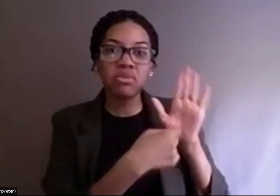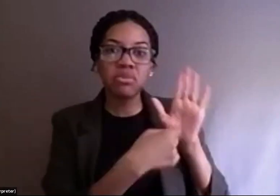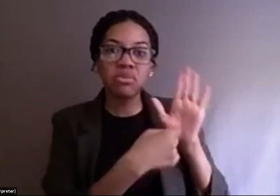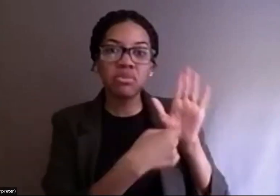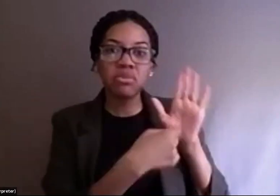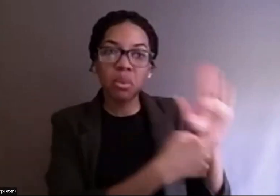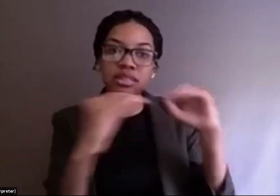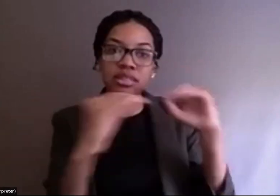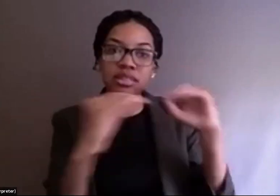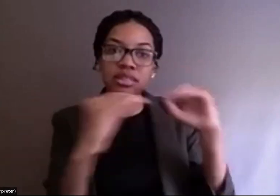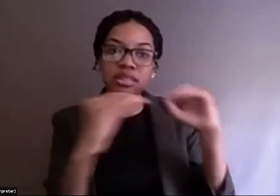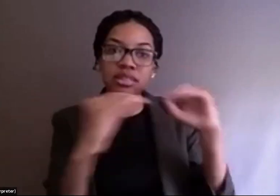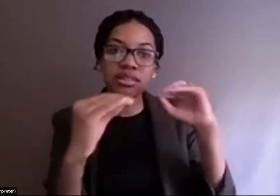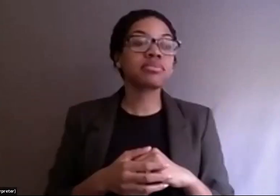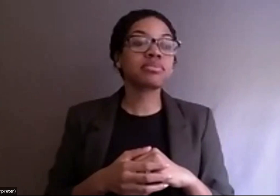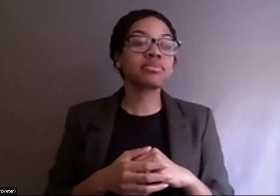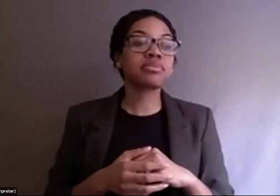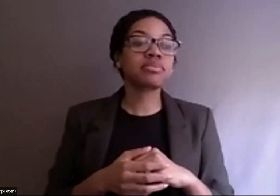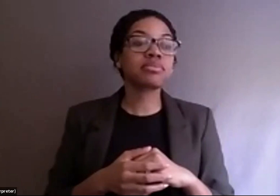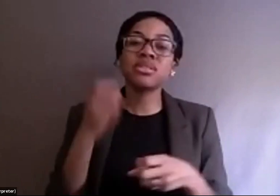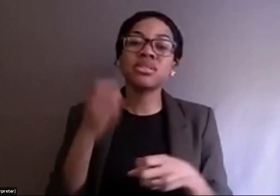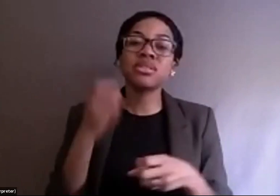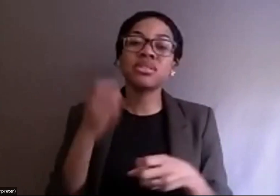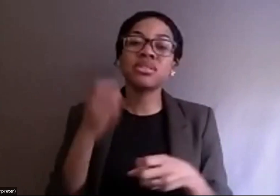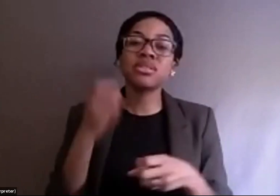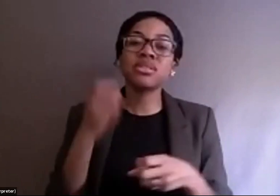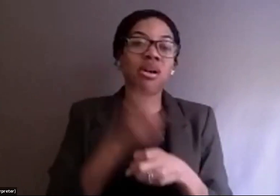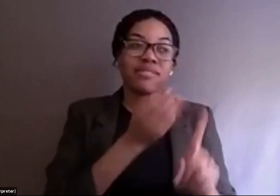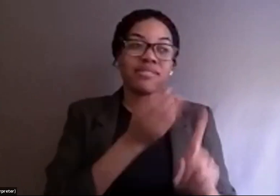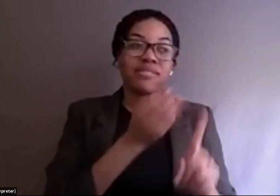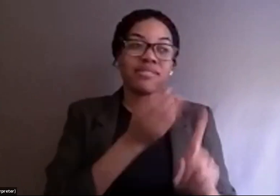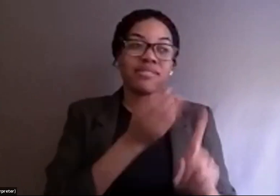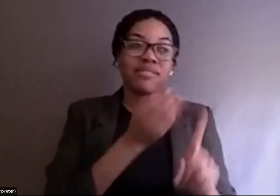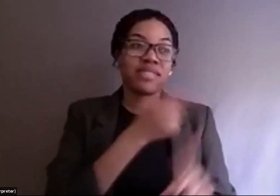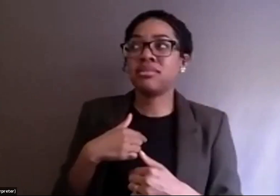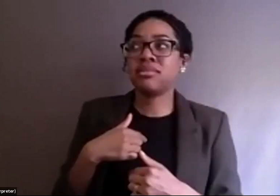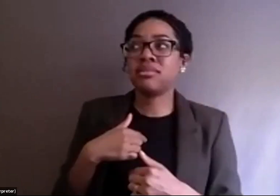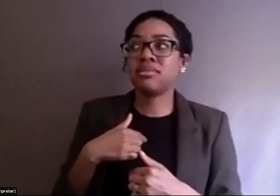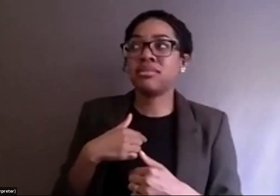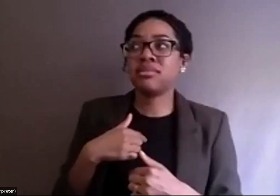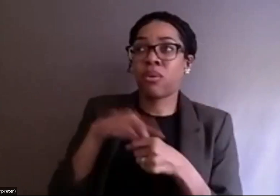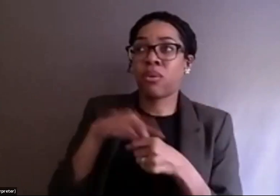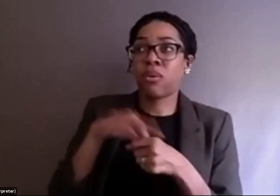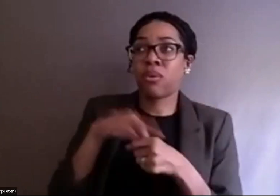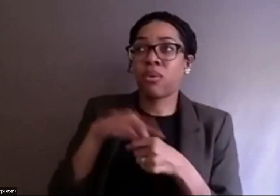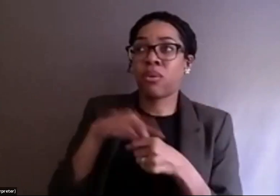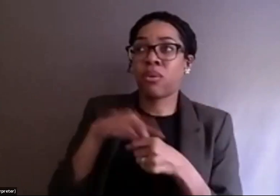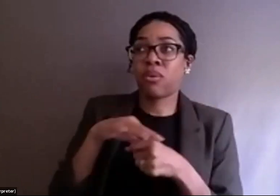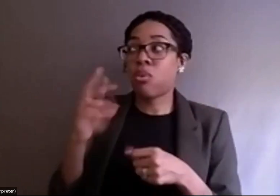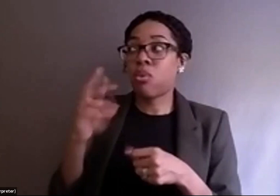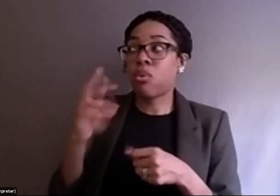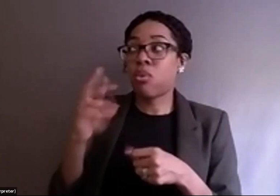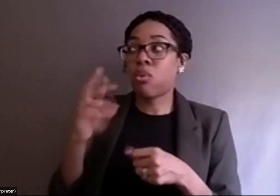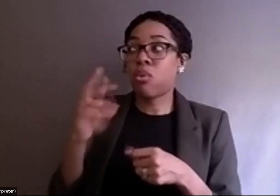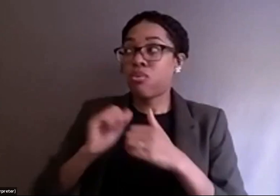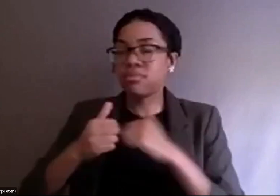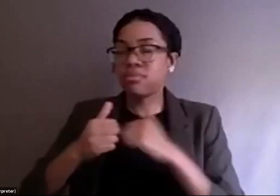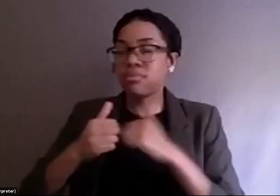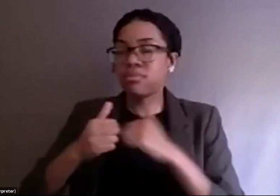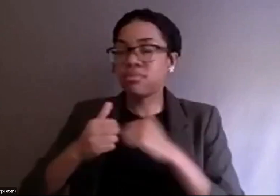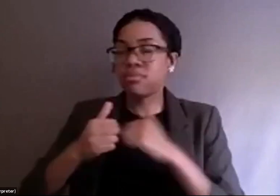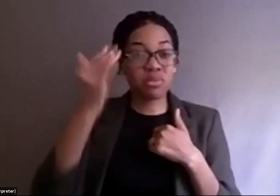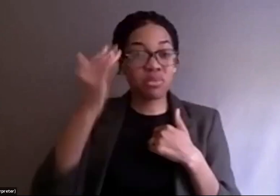to believe that they could do it. They themselves, given all the things that they had suffered all through these years, they had